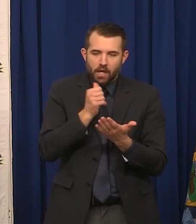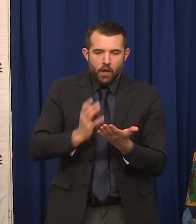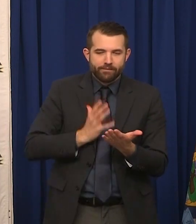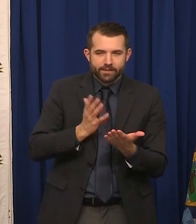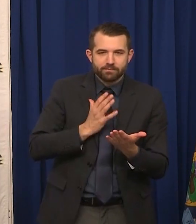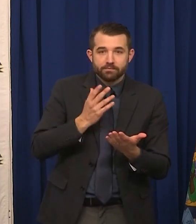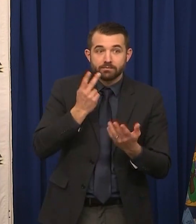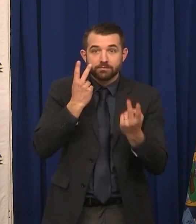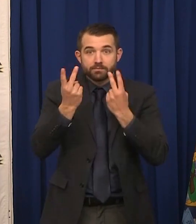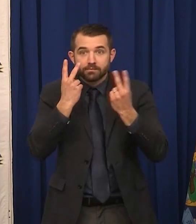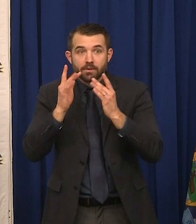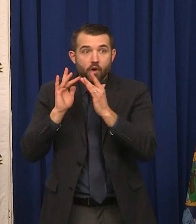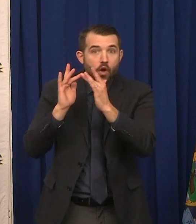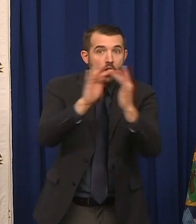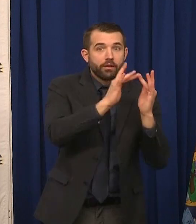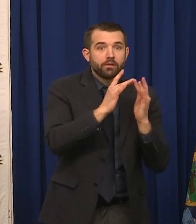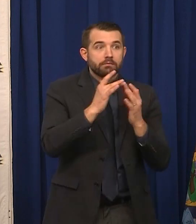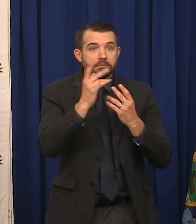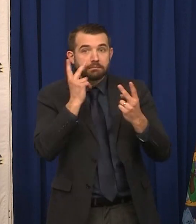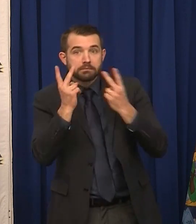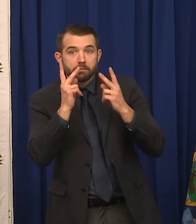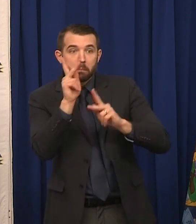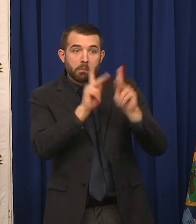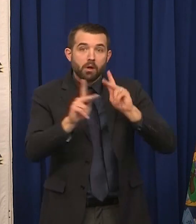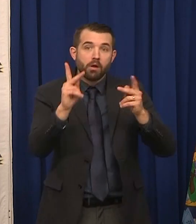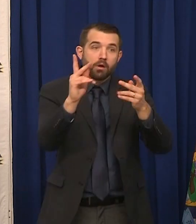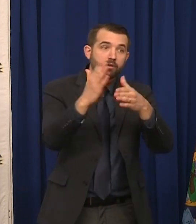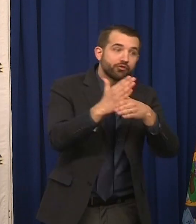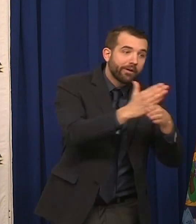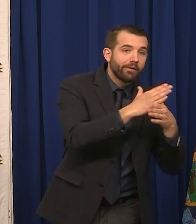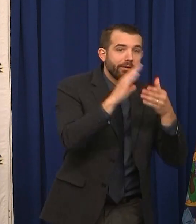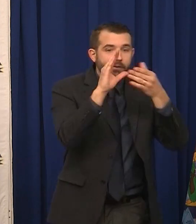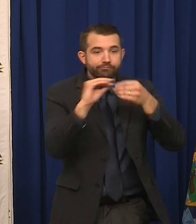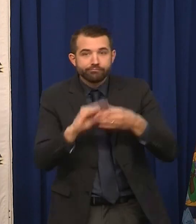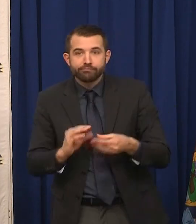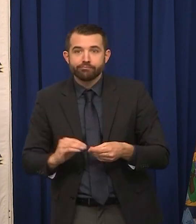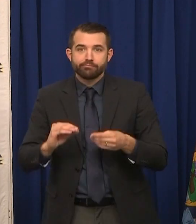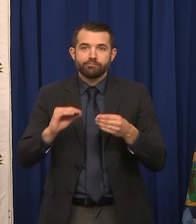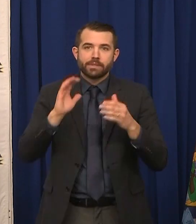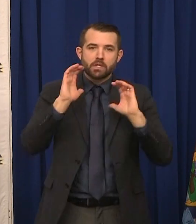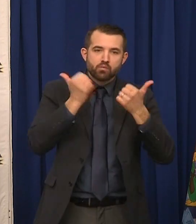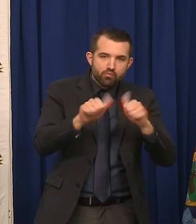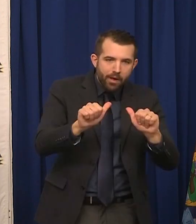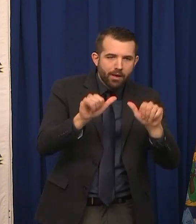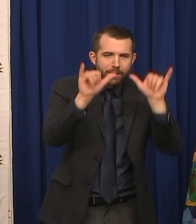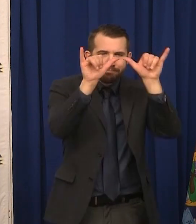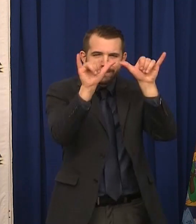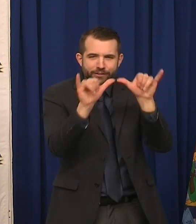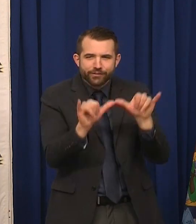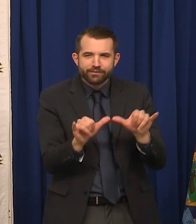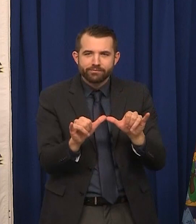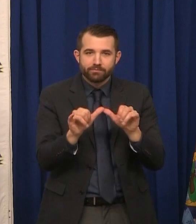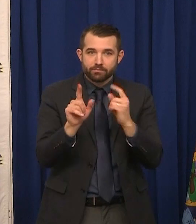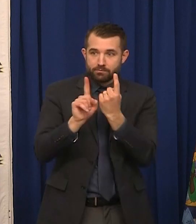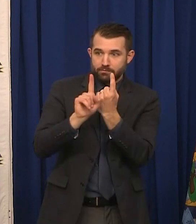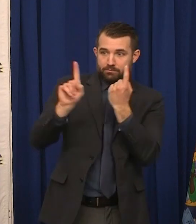have looked at to try to gauge to what extent social distancing is occurring in Maine. I am not endorsing any of these modes